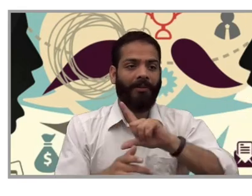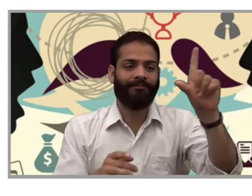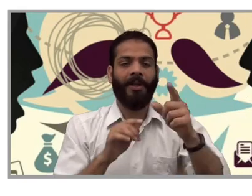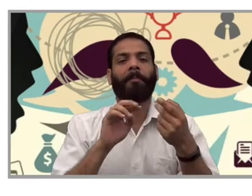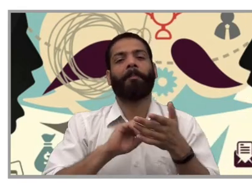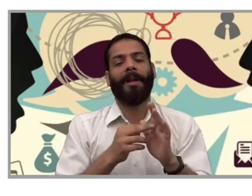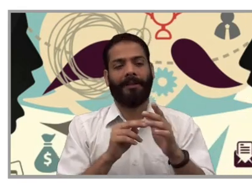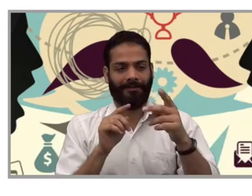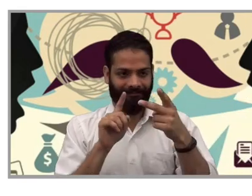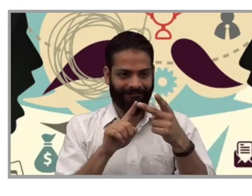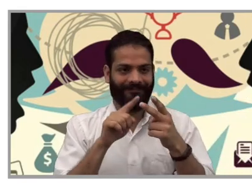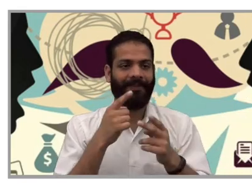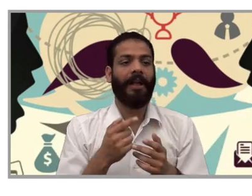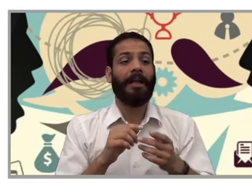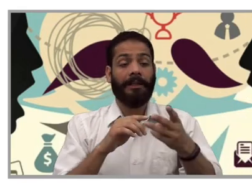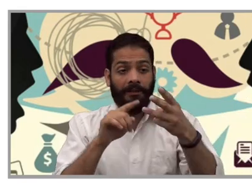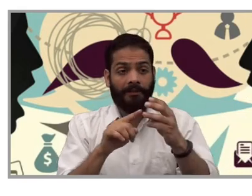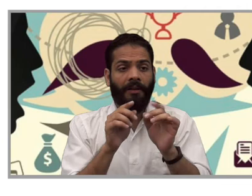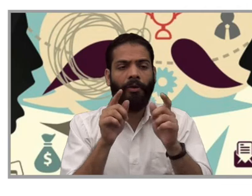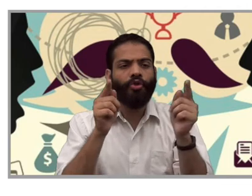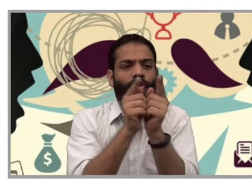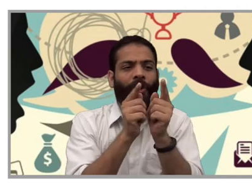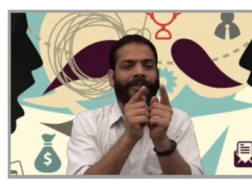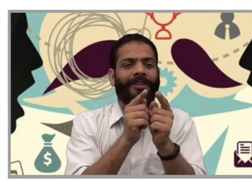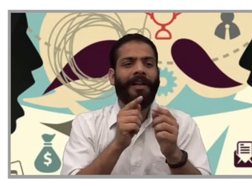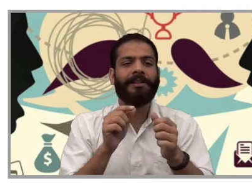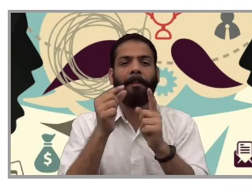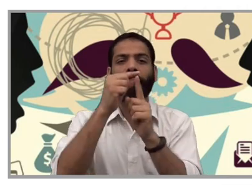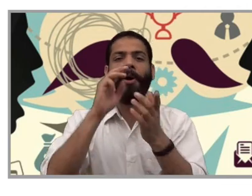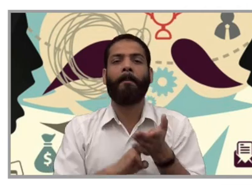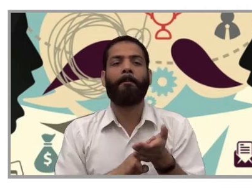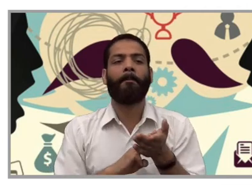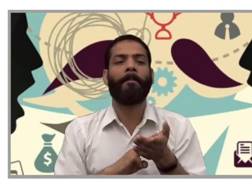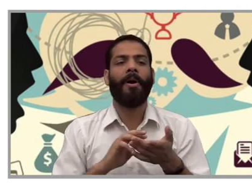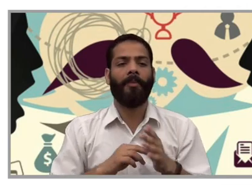Example, L for lakh, C for crore, etc.